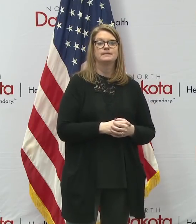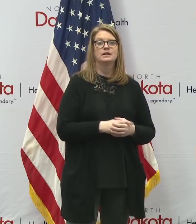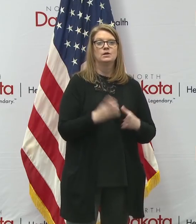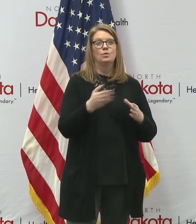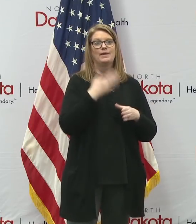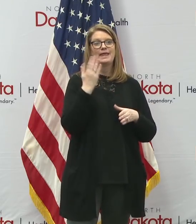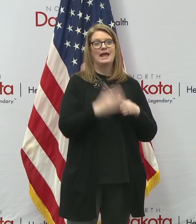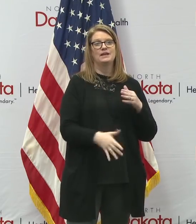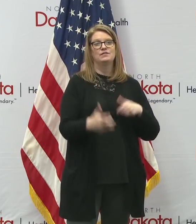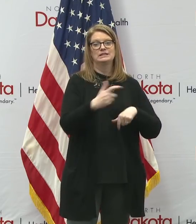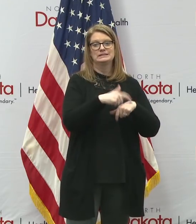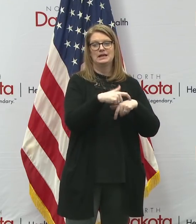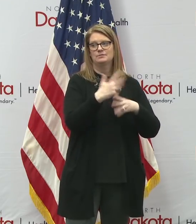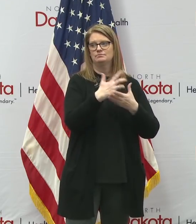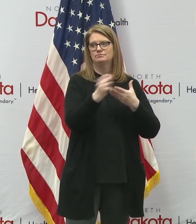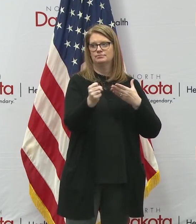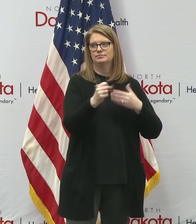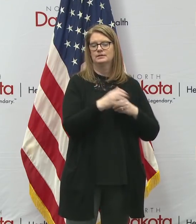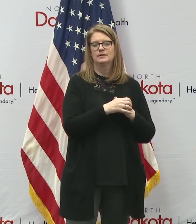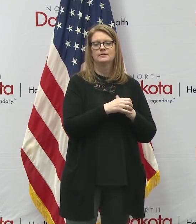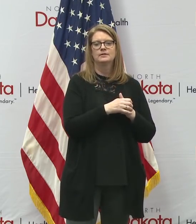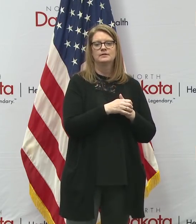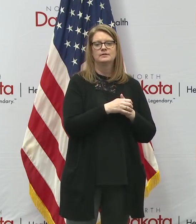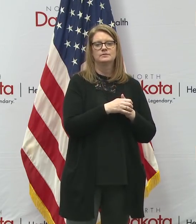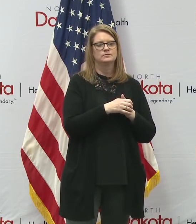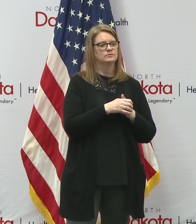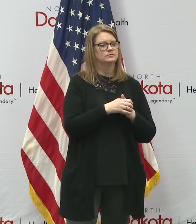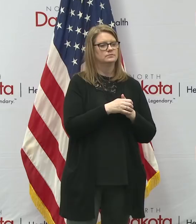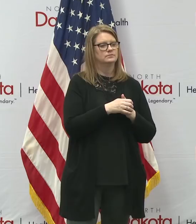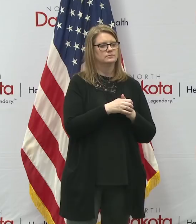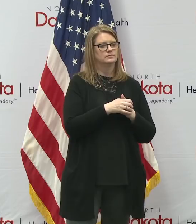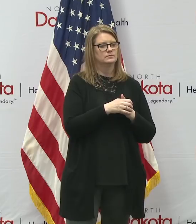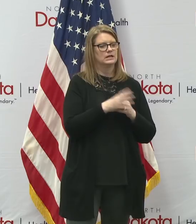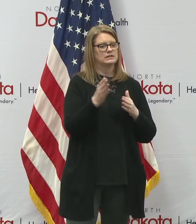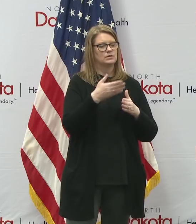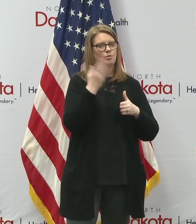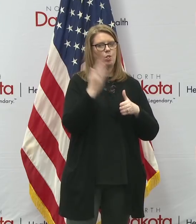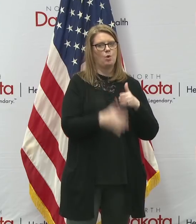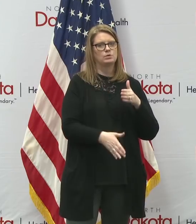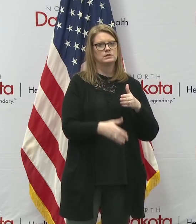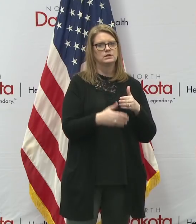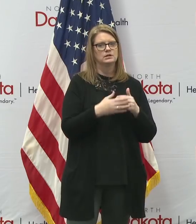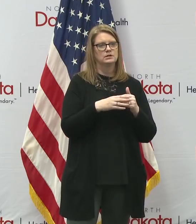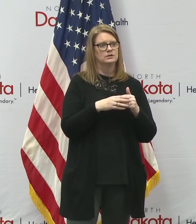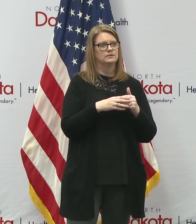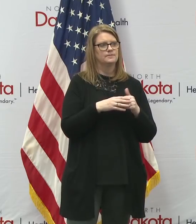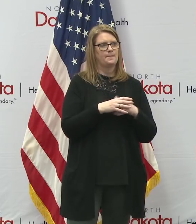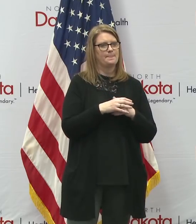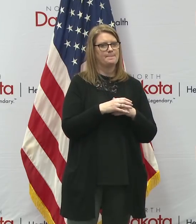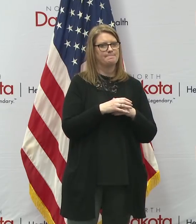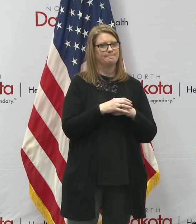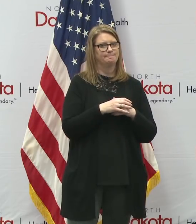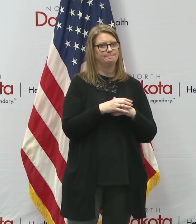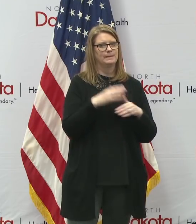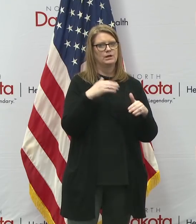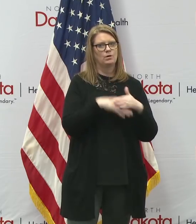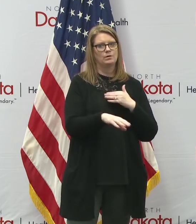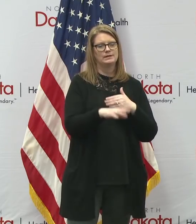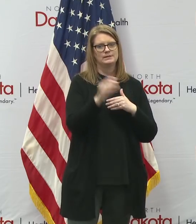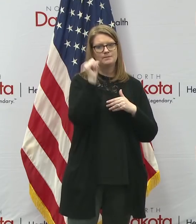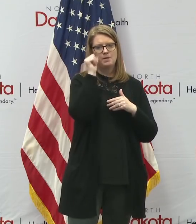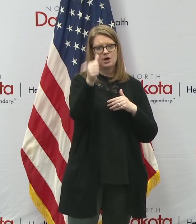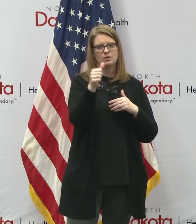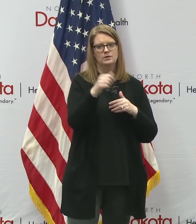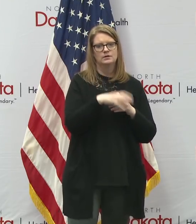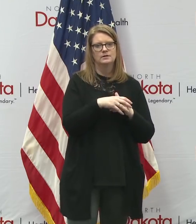at the end of our time here today. Again, want to close as we head into tomorrow.